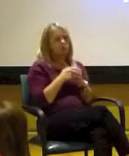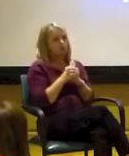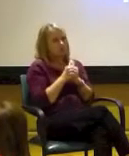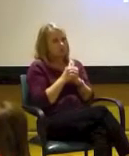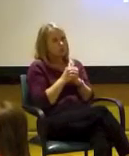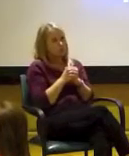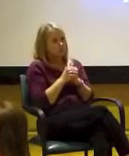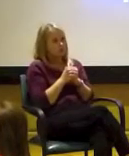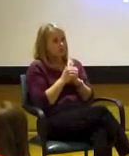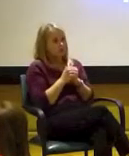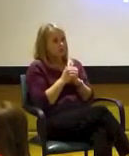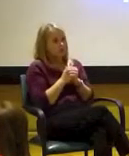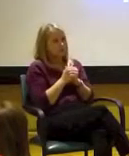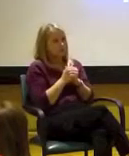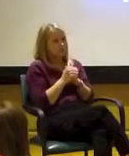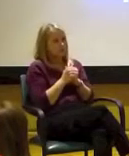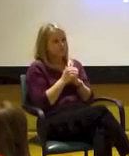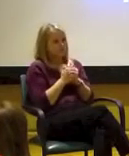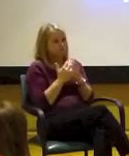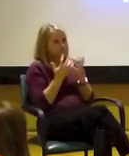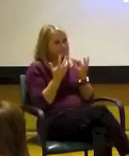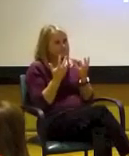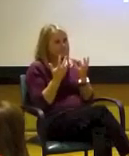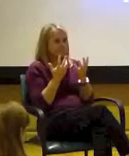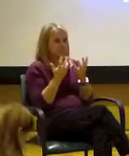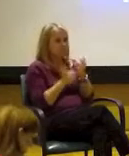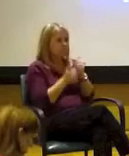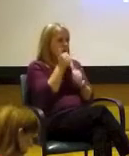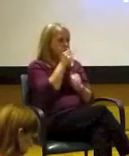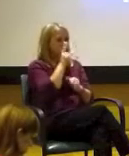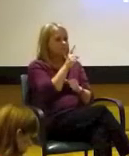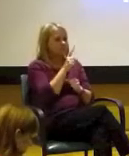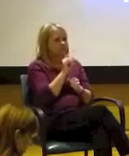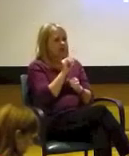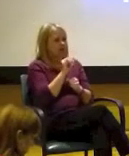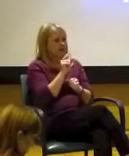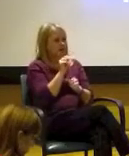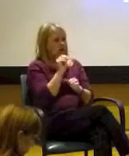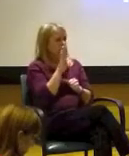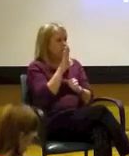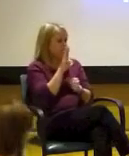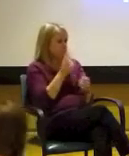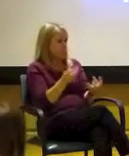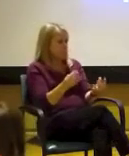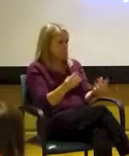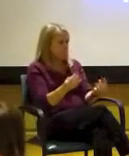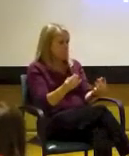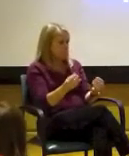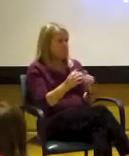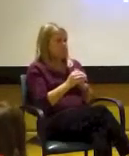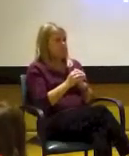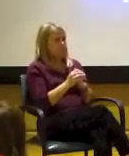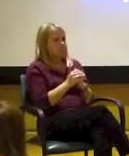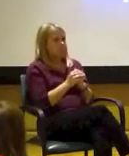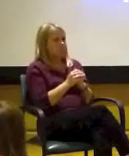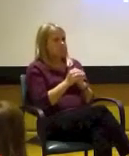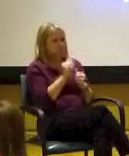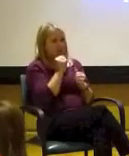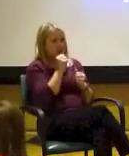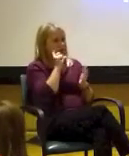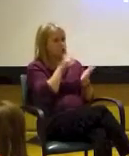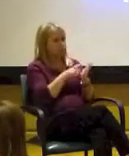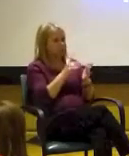Well, mostly it's numbness, a loss of sharp sensation.